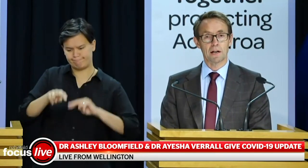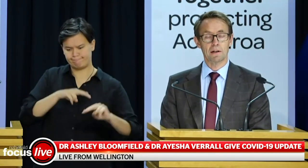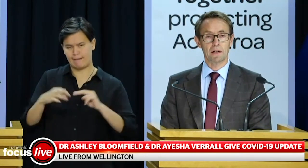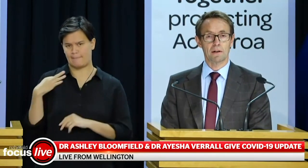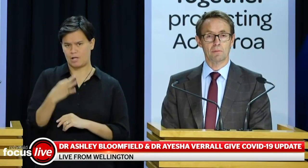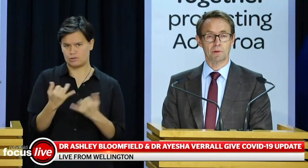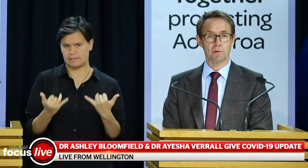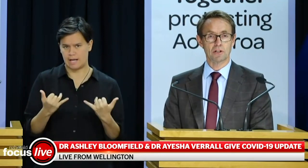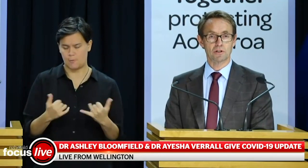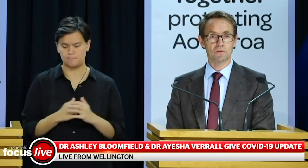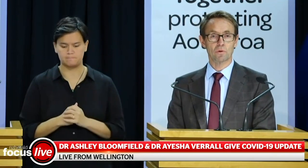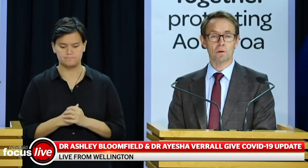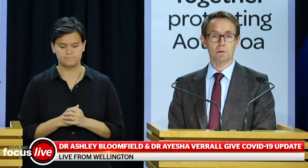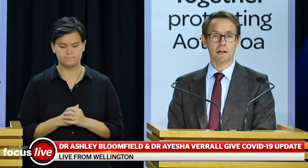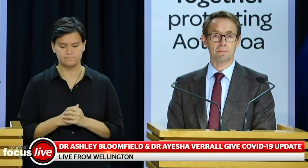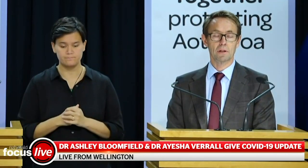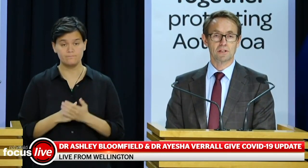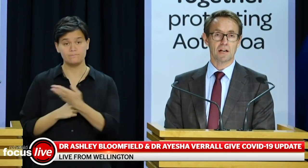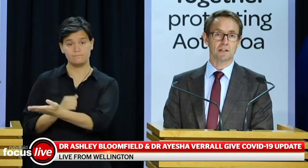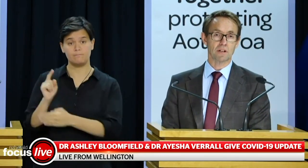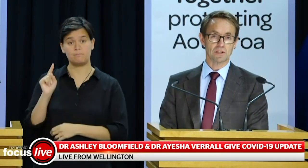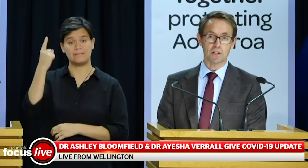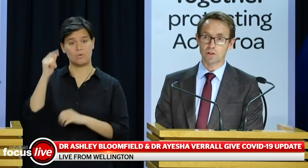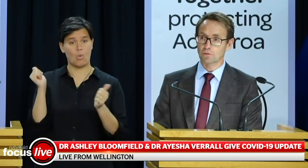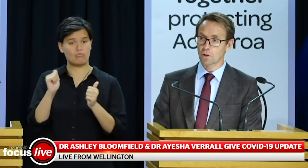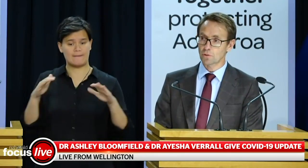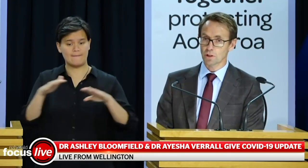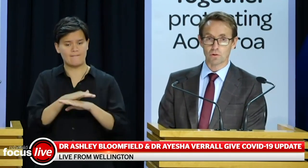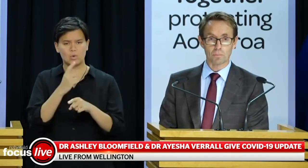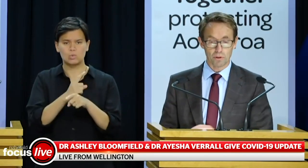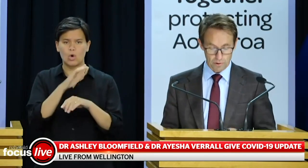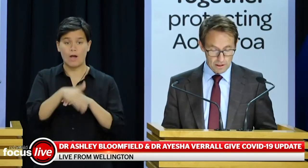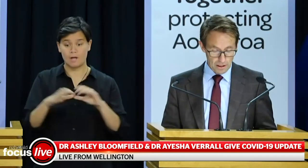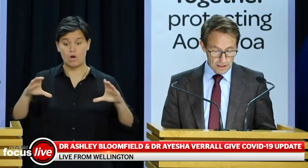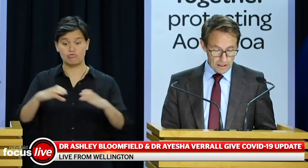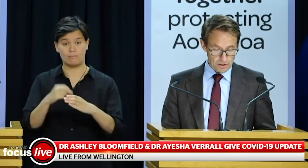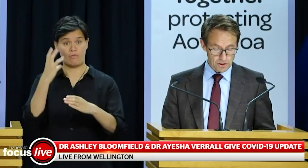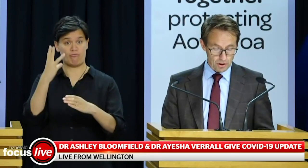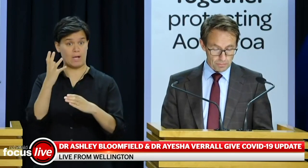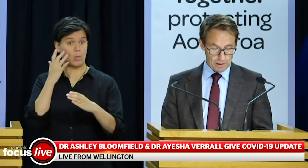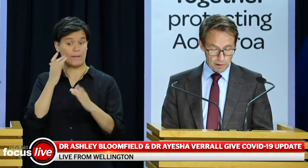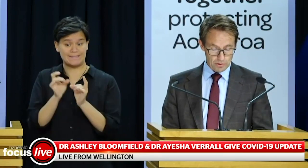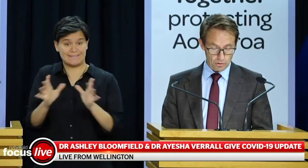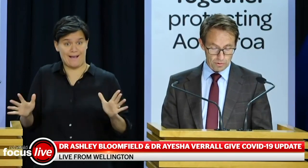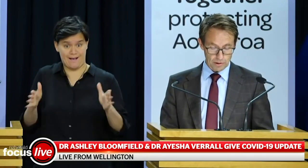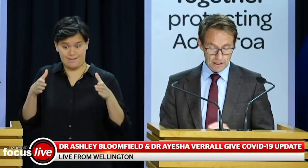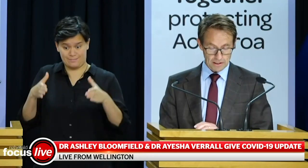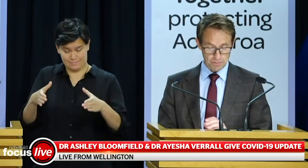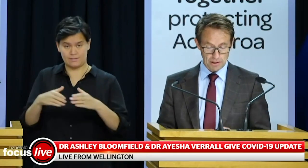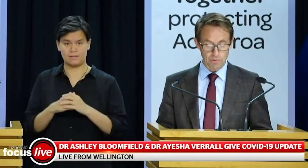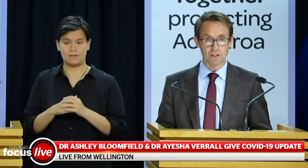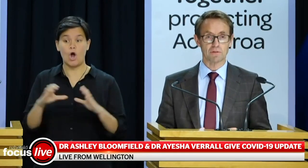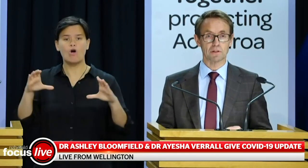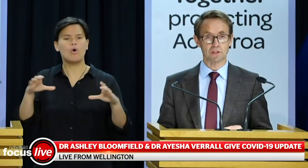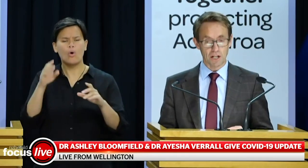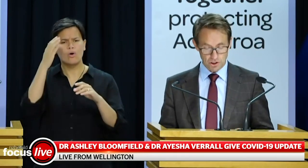about our preparations for starting vaccination of those in Group 3, and just to note that people in Group 3 can